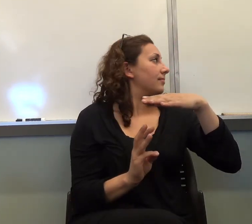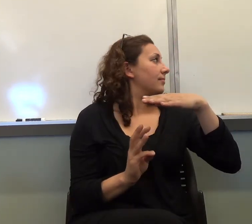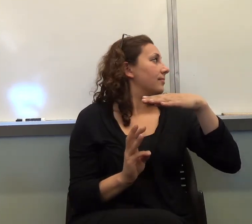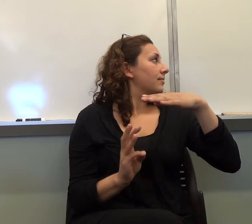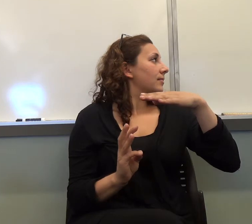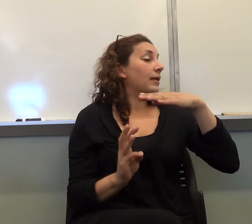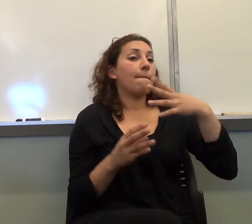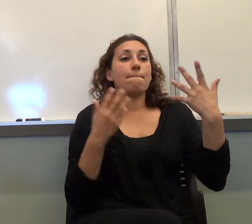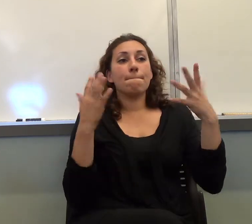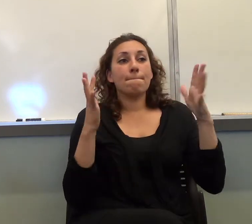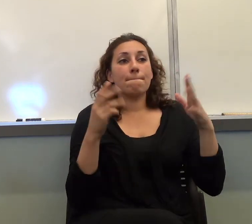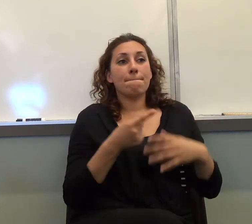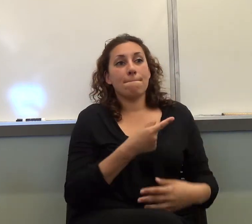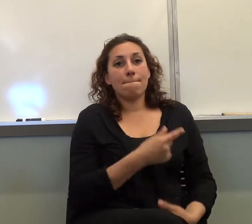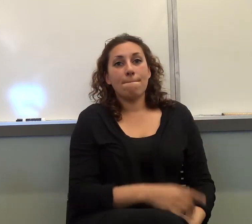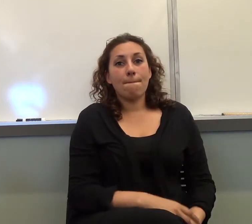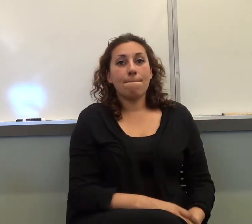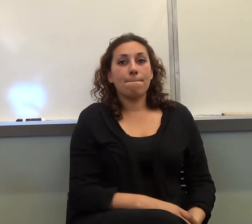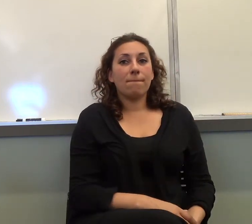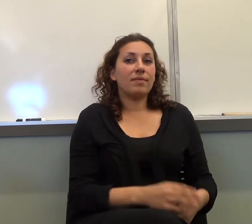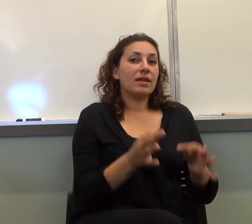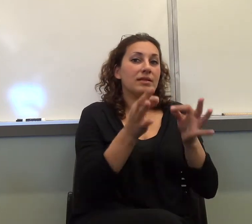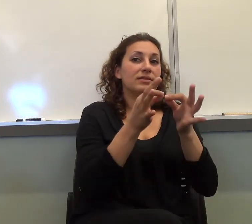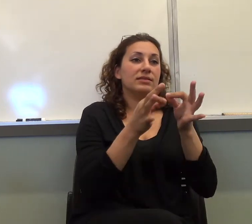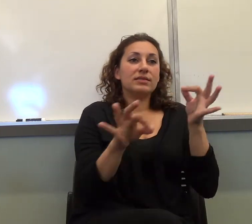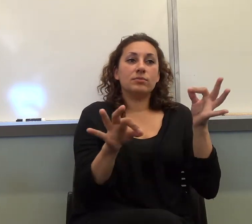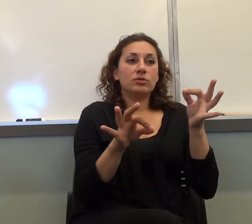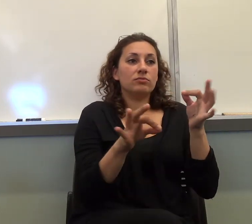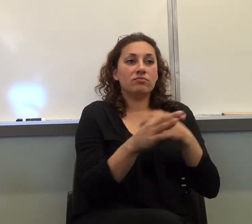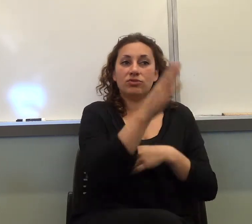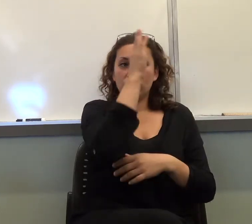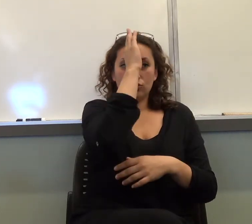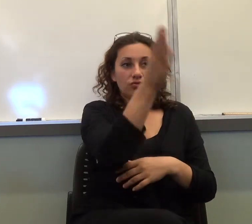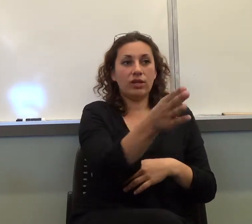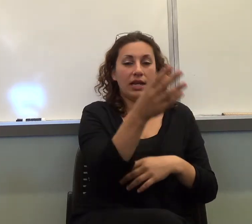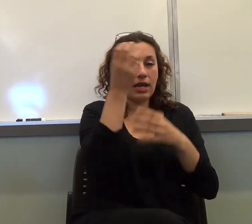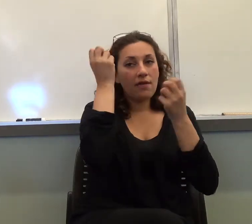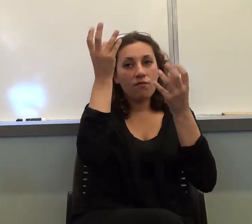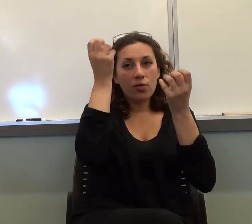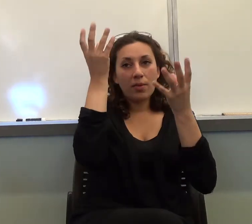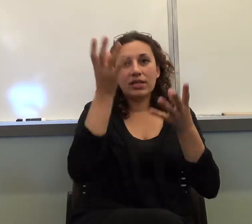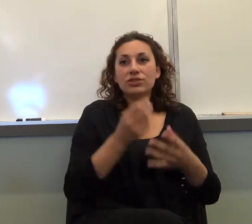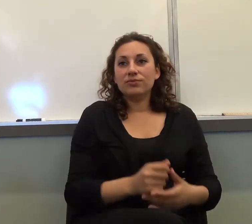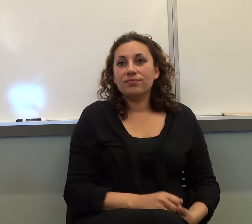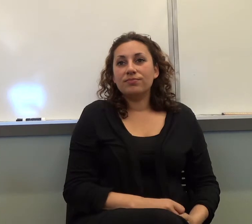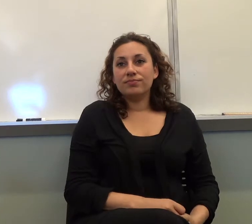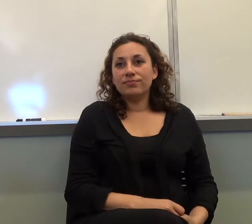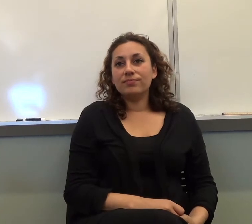That's it. Very simple, very direct.